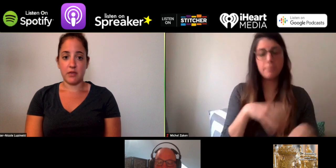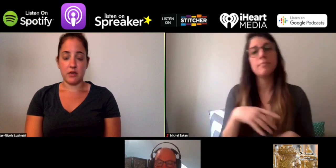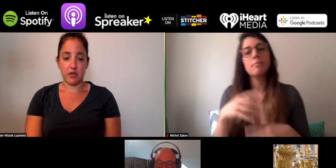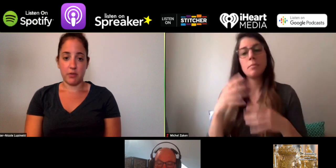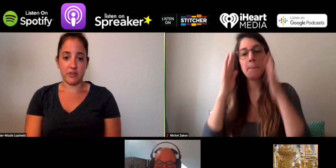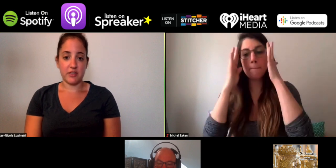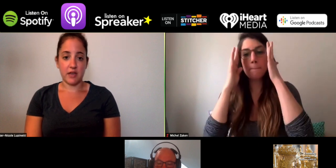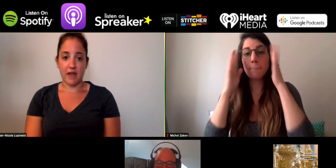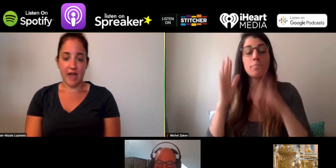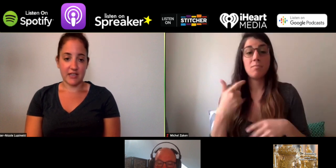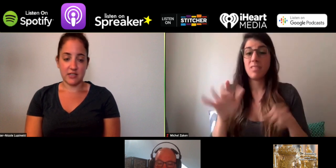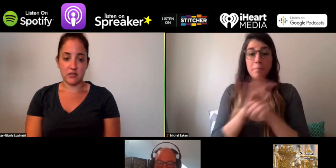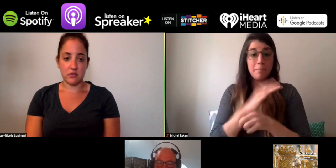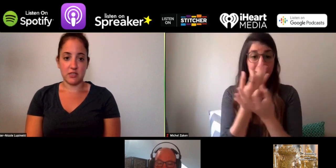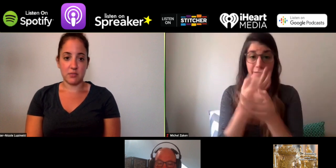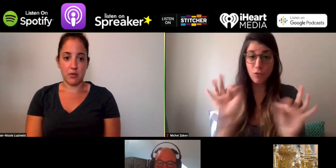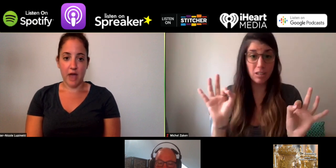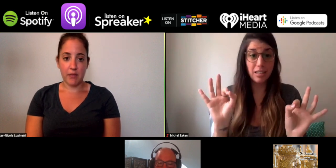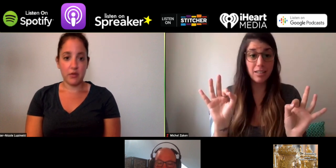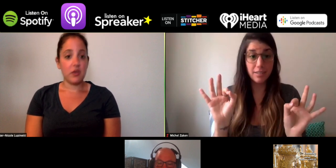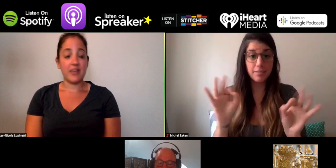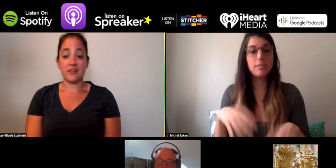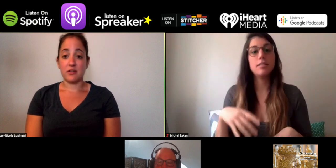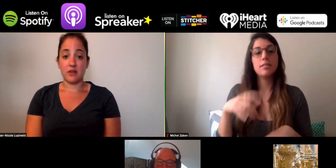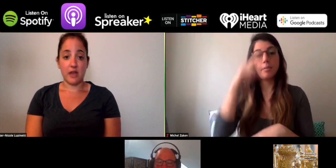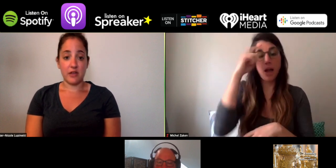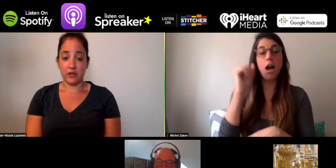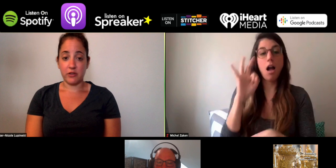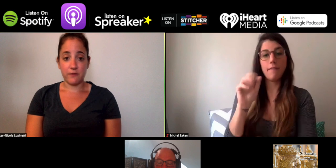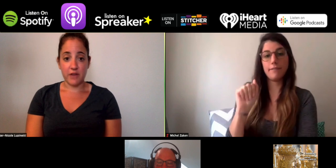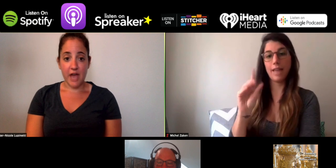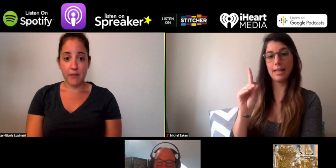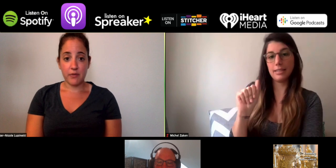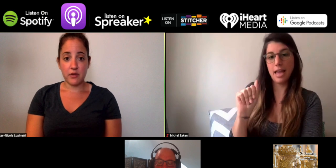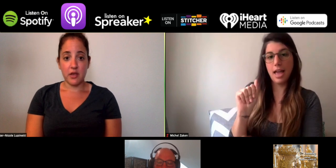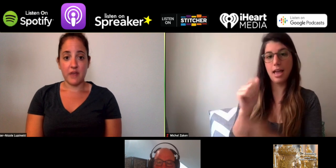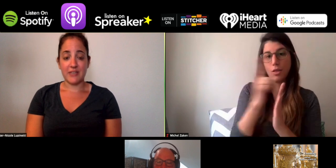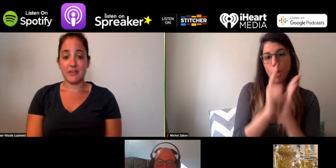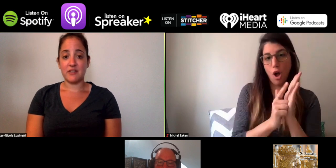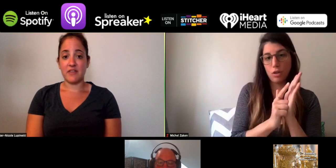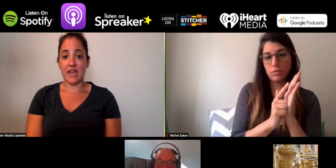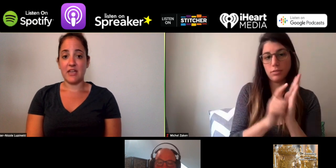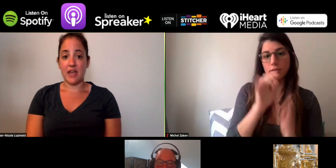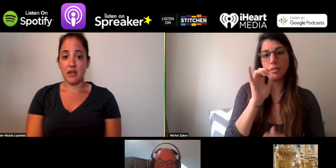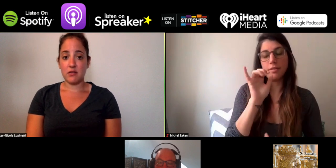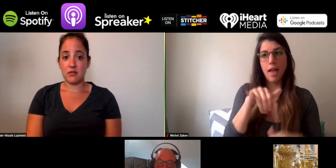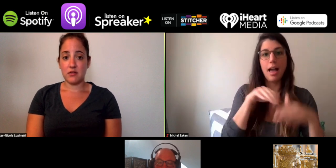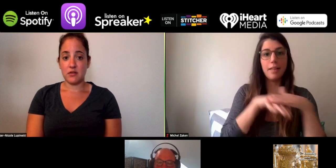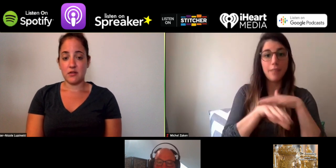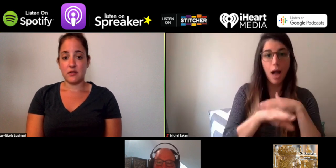can't be a hearing person and have access to this mobile app. It's an entirely free app, and that's because of the ADA.